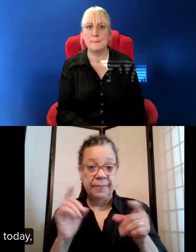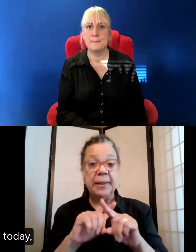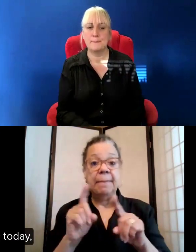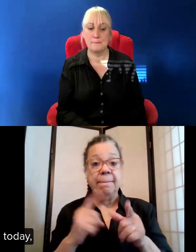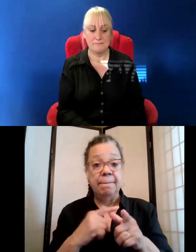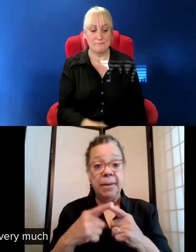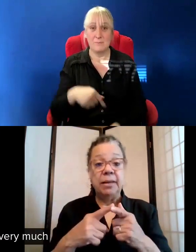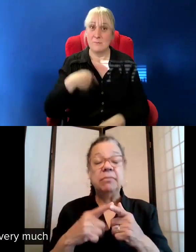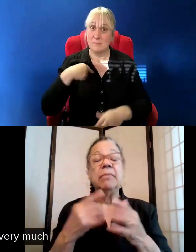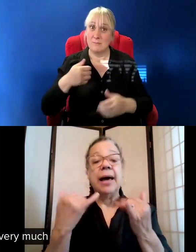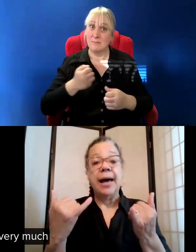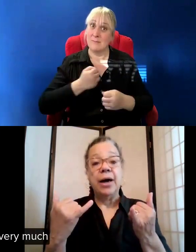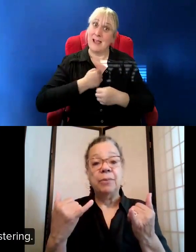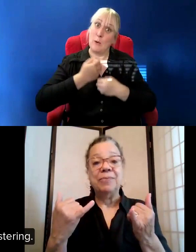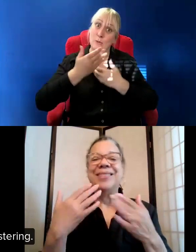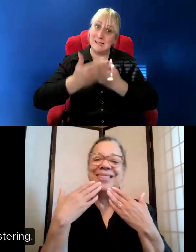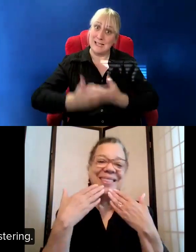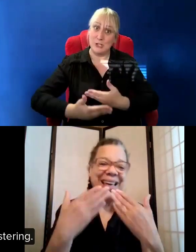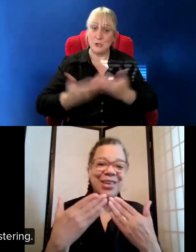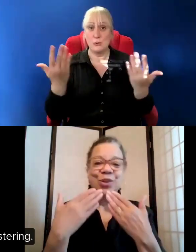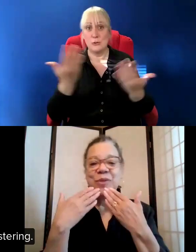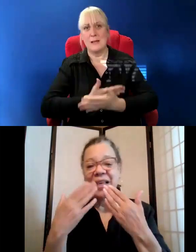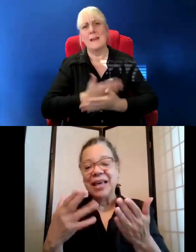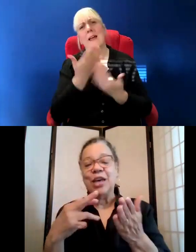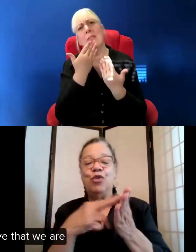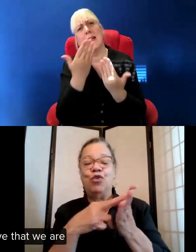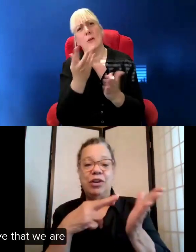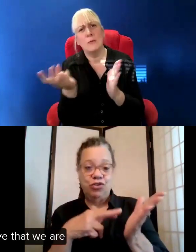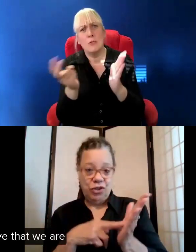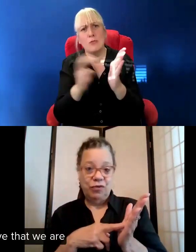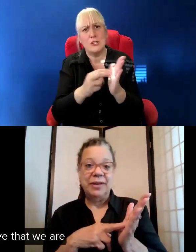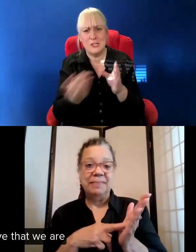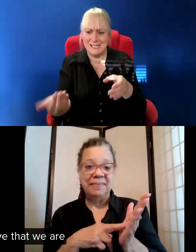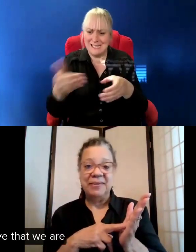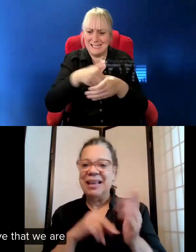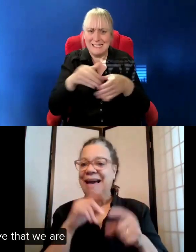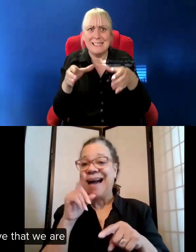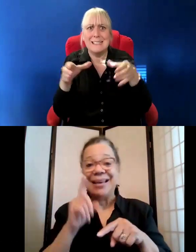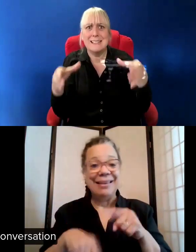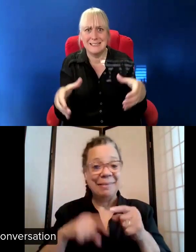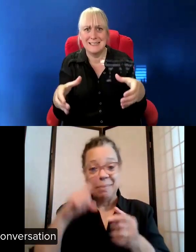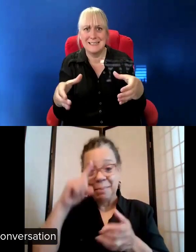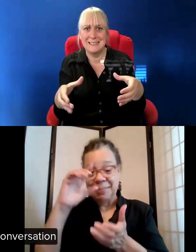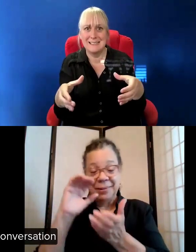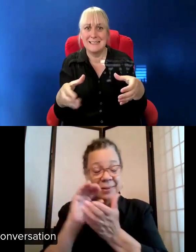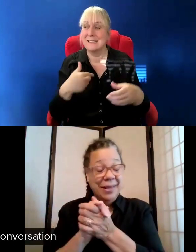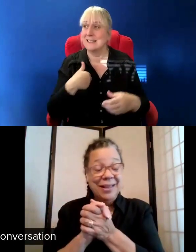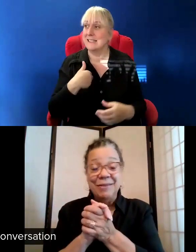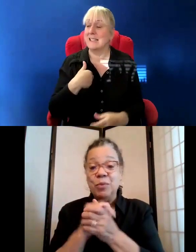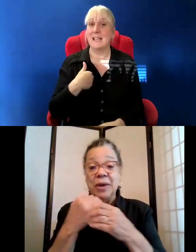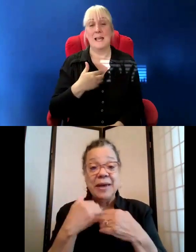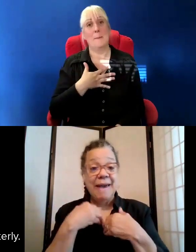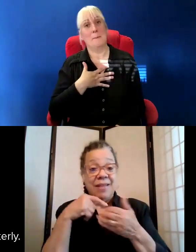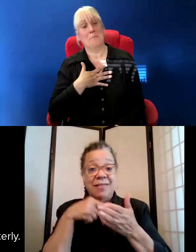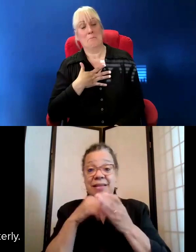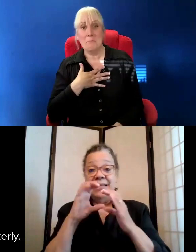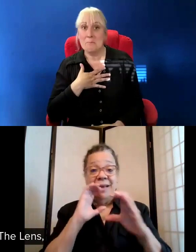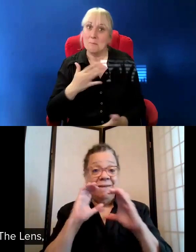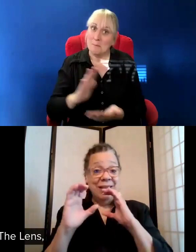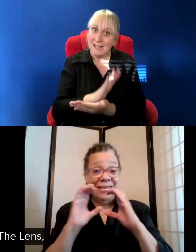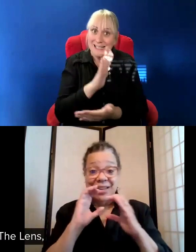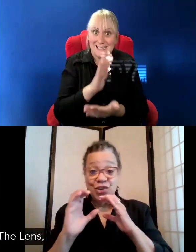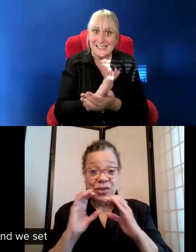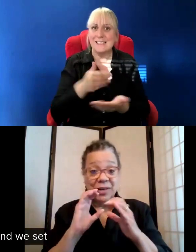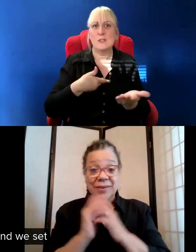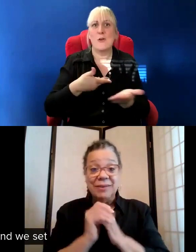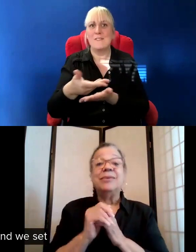session today, thank you very much for registering. I cannot believe that we are having this conversation. Quarterly at